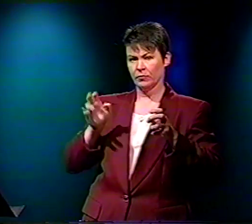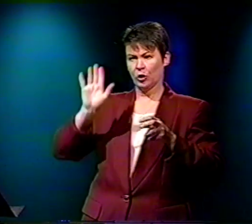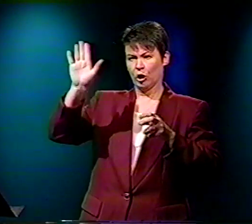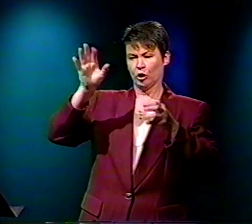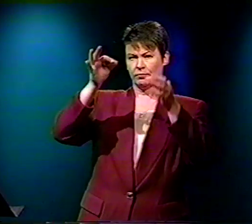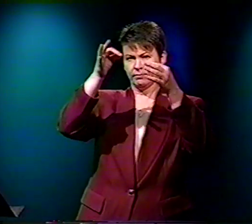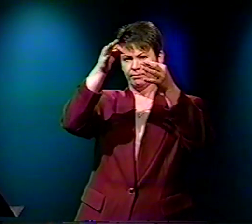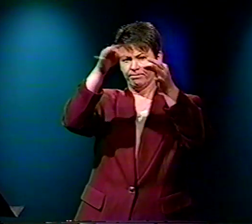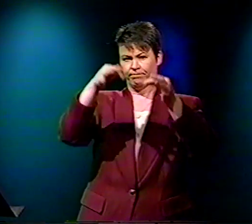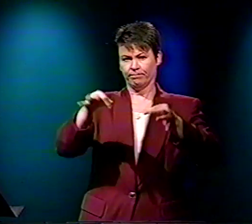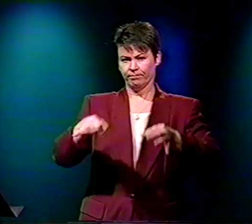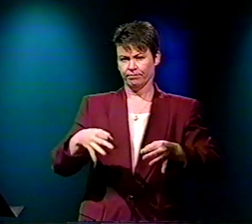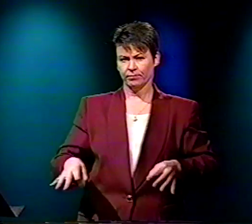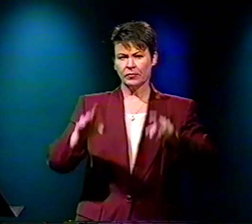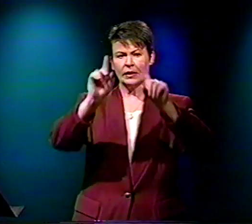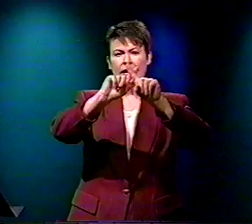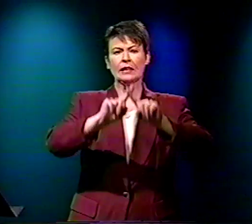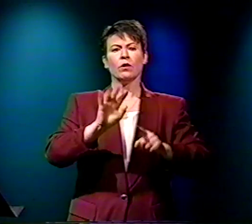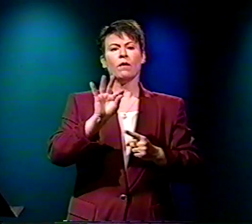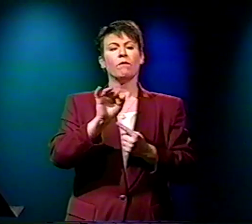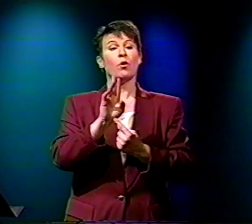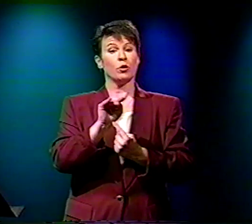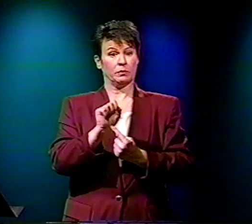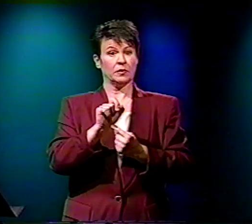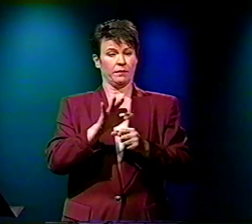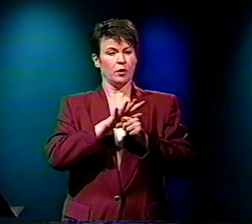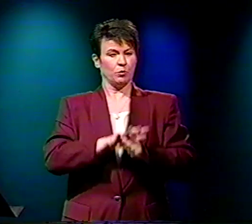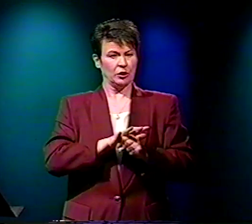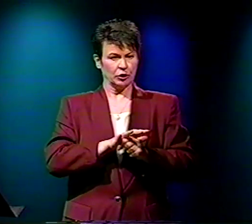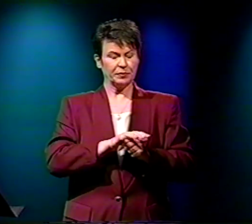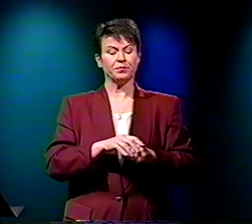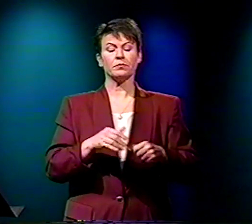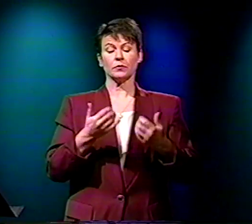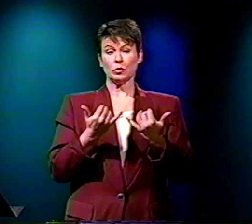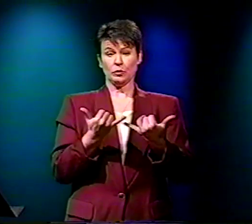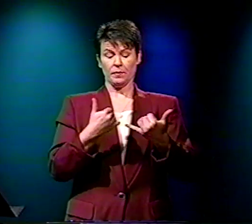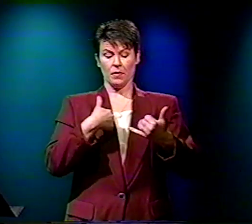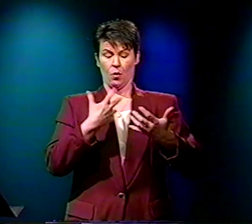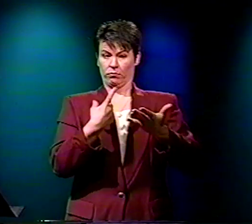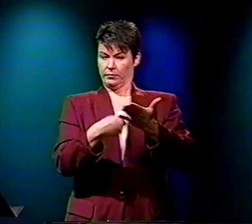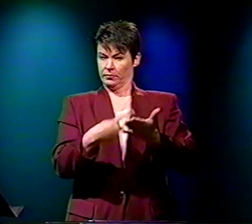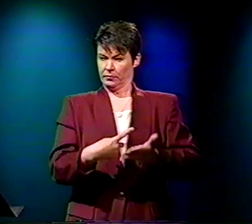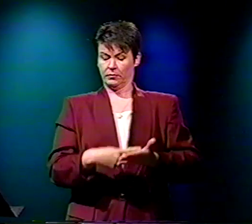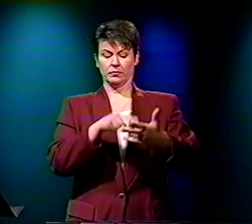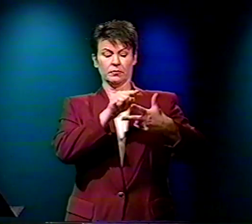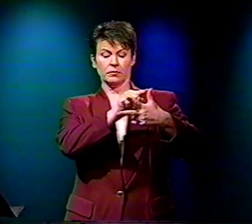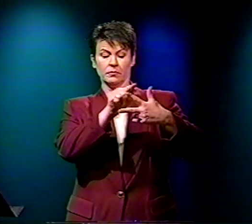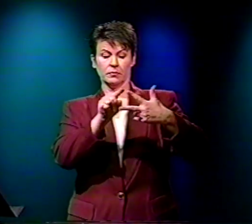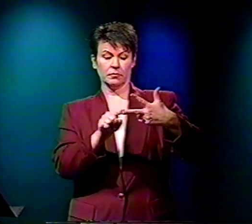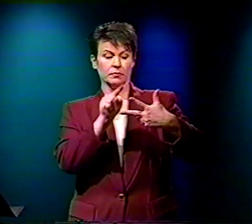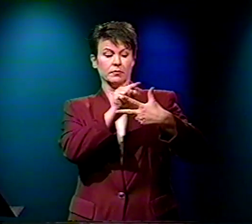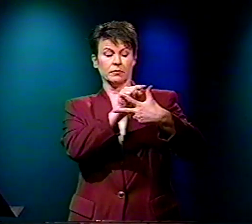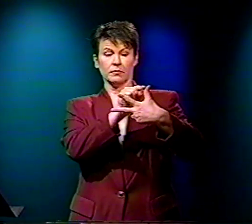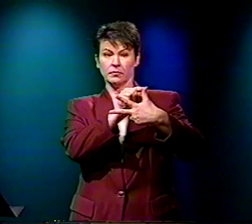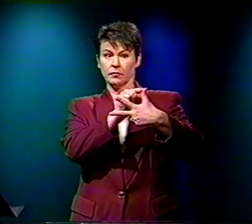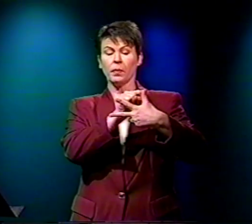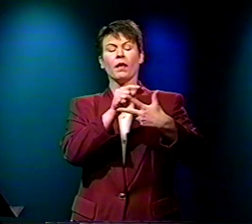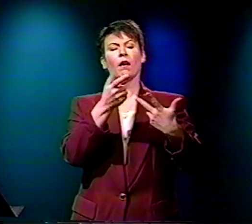have drawn some of her terminology which addresses forms of oppression. Today I'm going to address